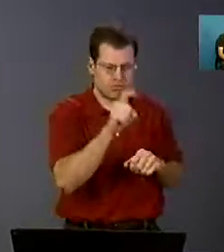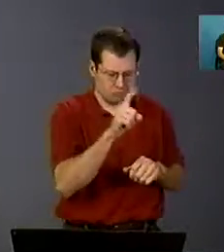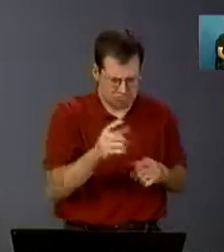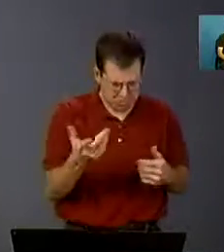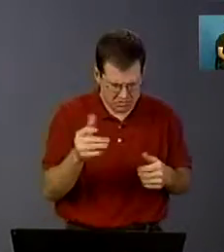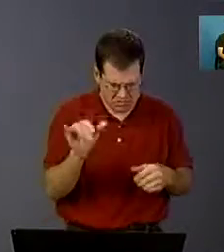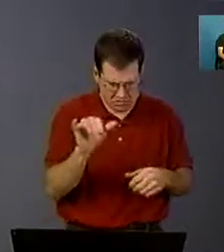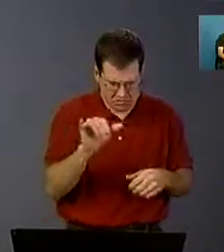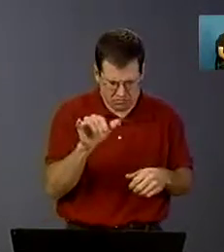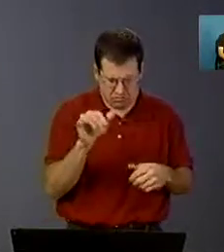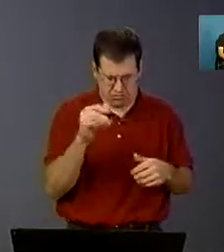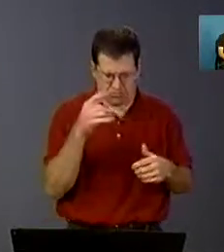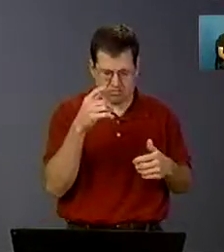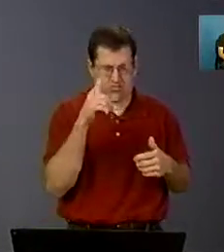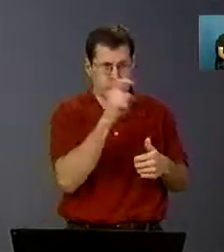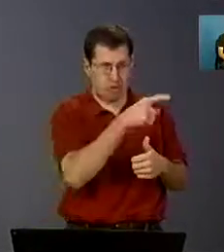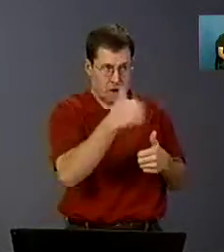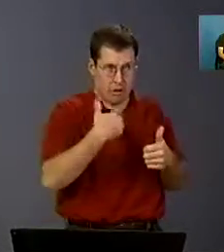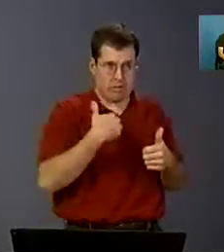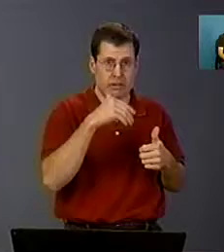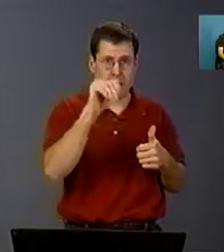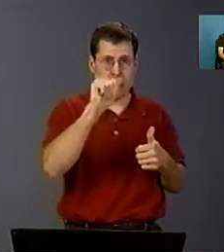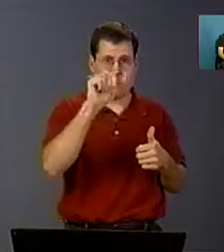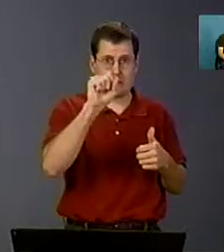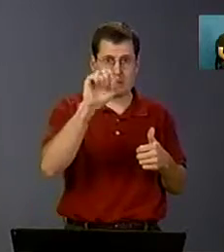BMWs, that would be a good place to go because they'd know a lot about my car.